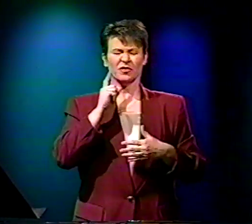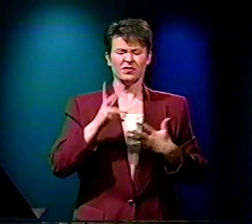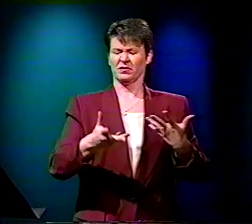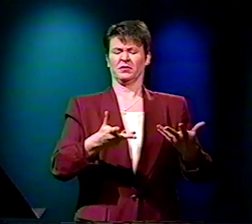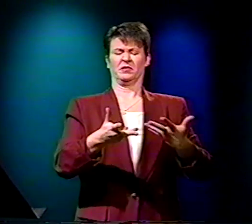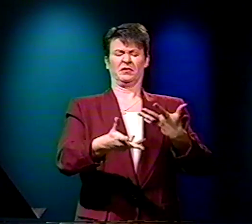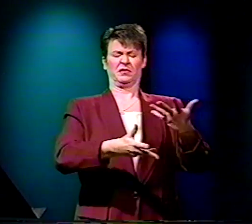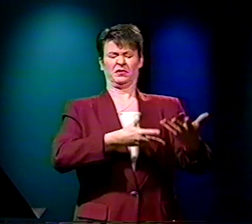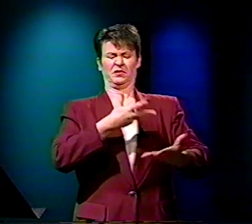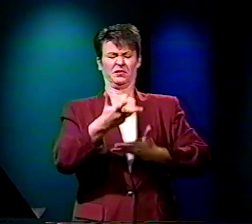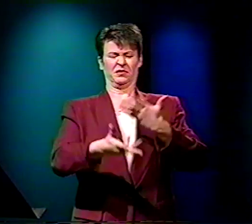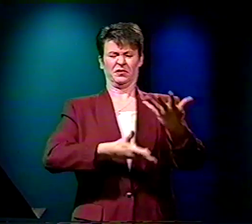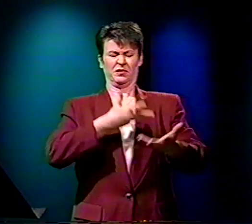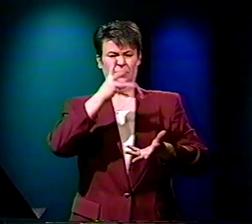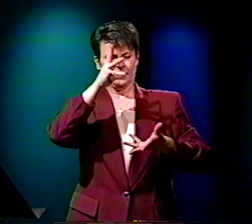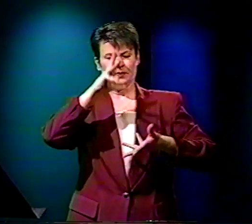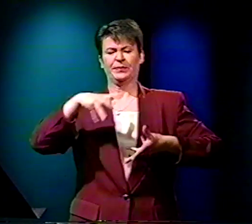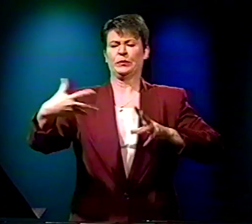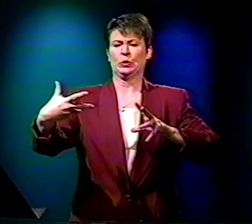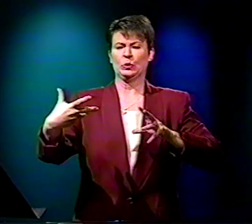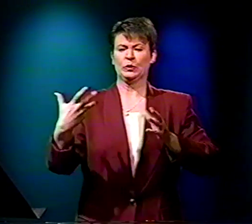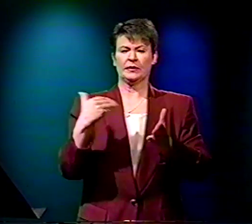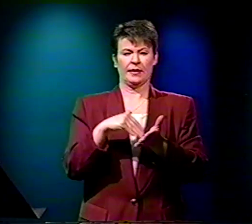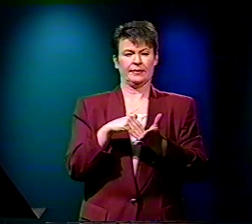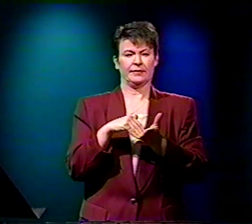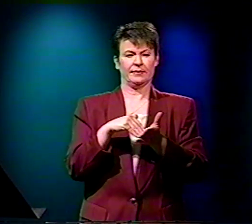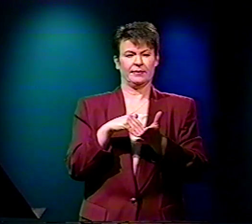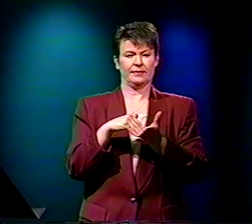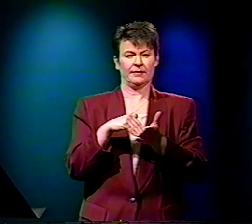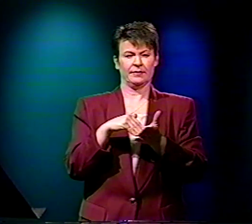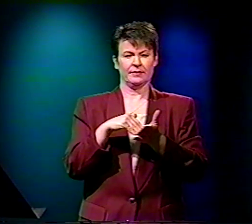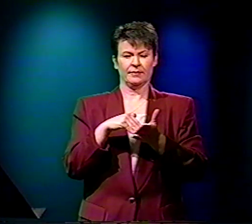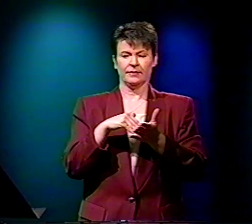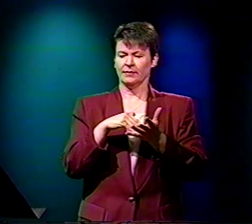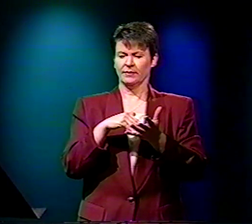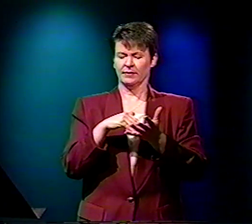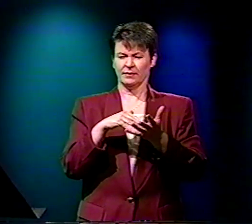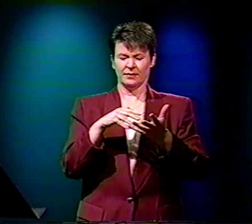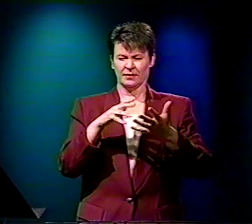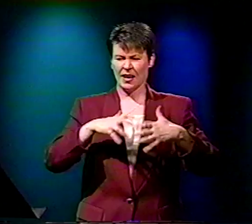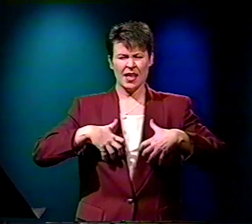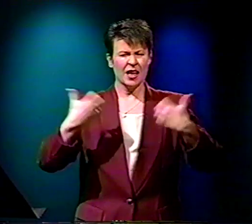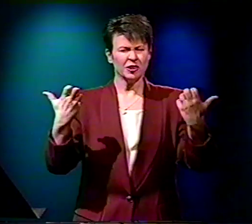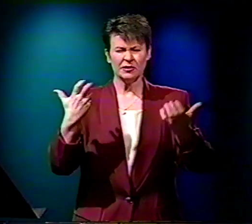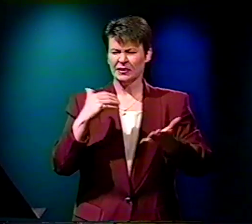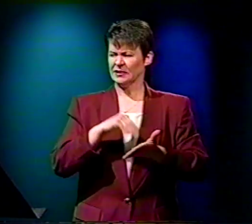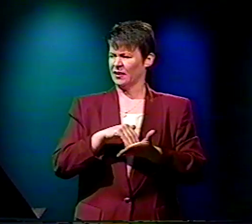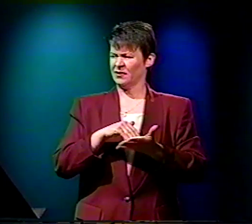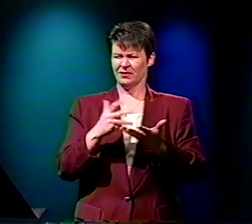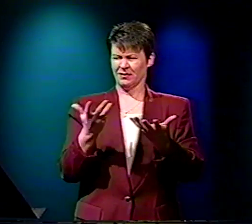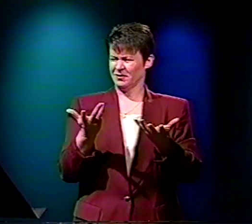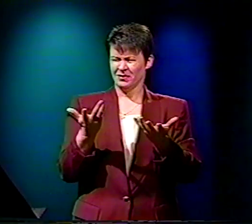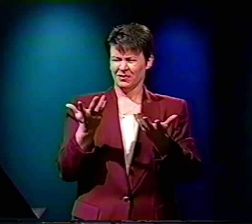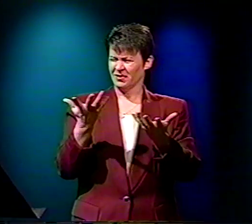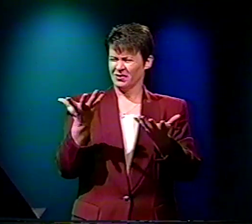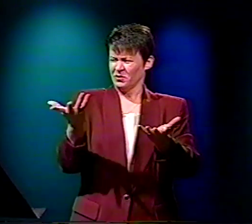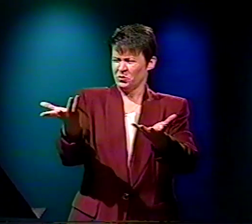takes place. I'm going to facilitate communication between all parties. But this again caused confusion and anger again for deaf